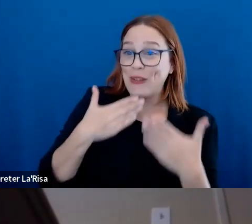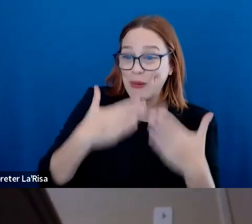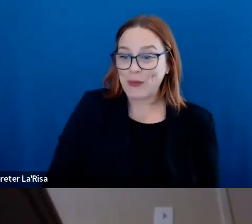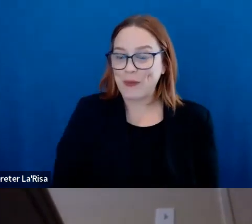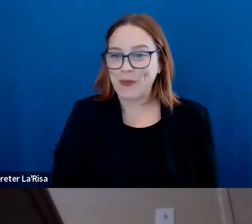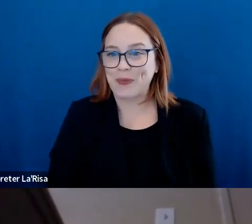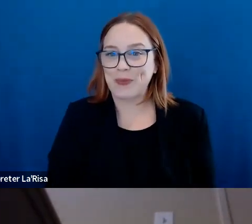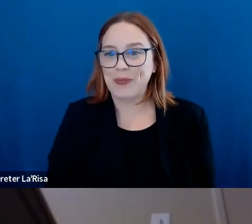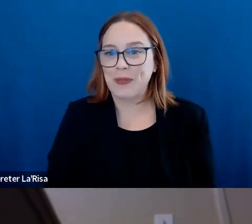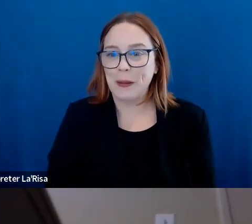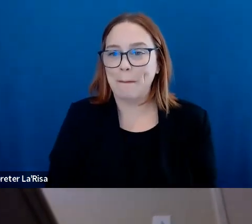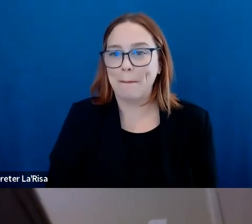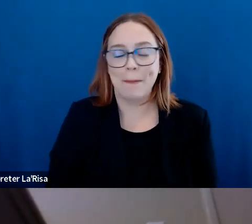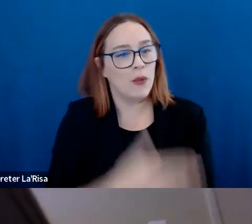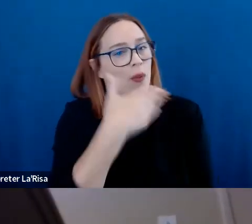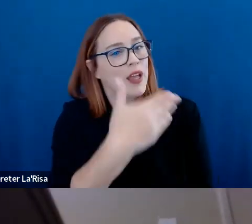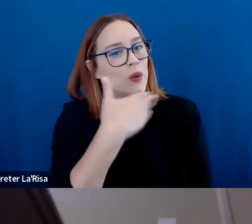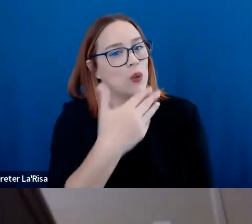Thank you so much, Mel.